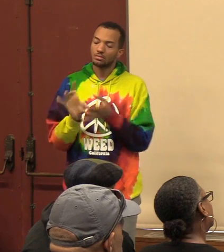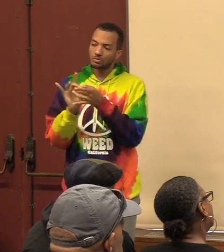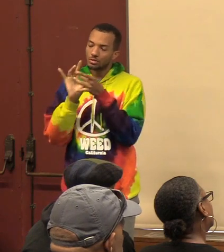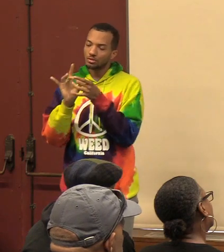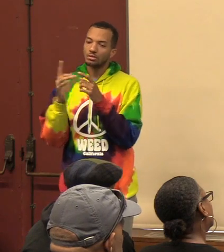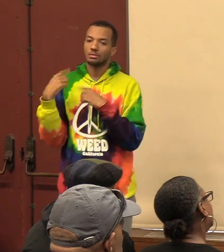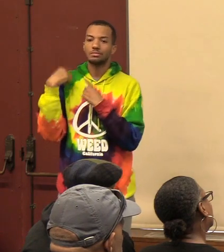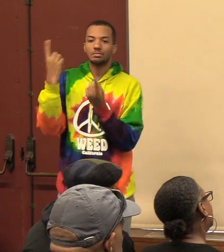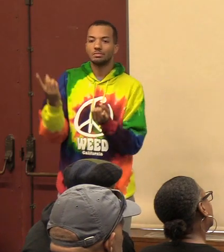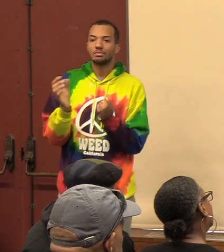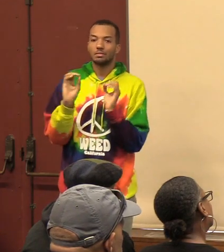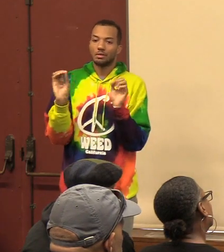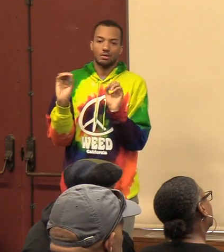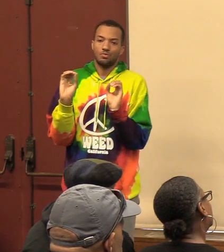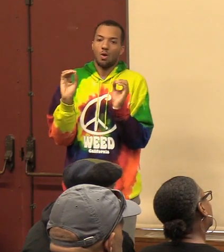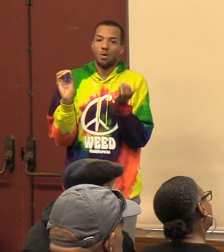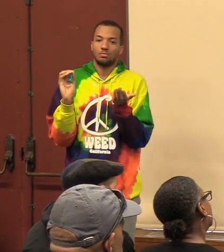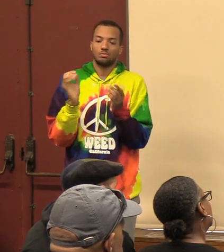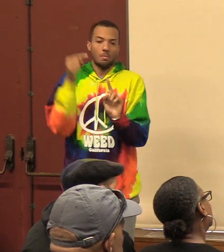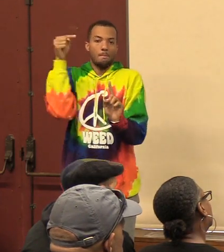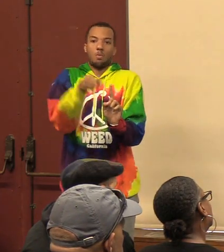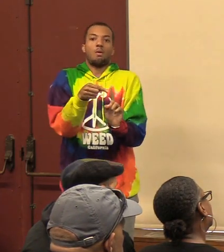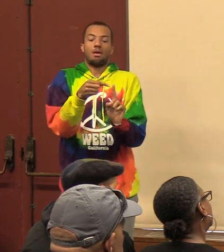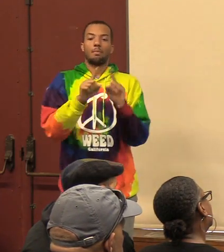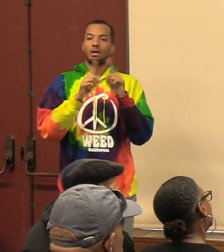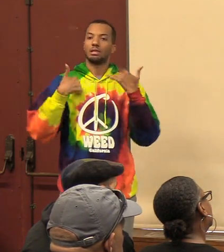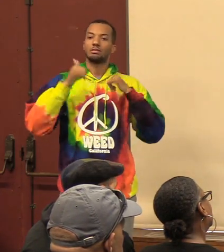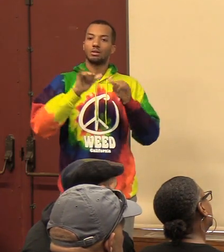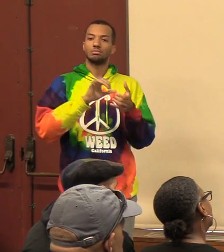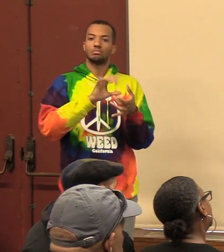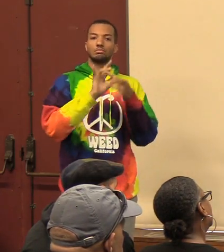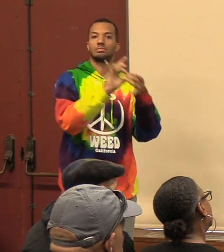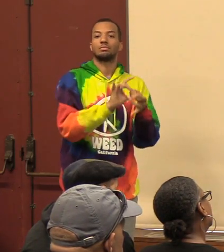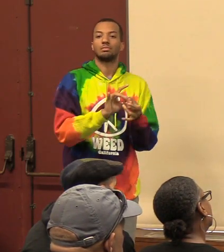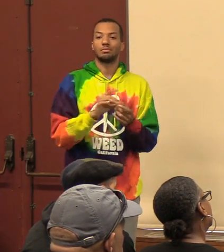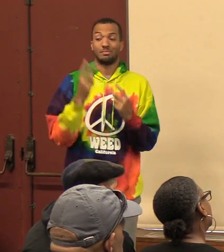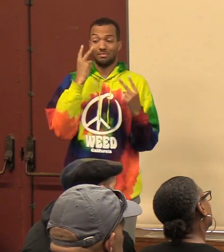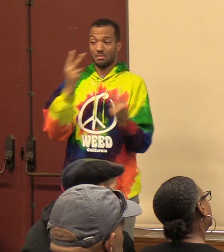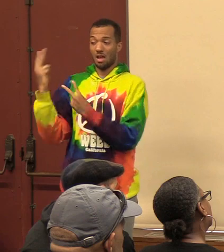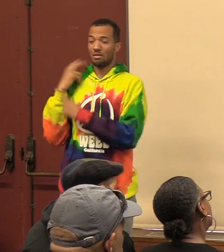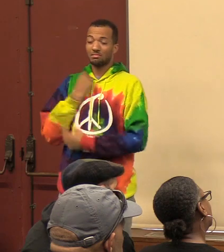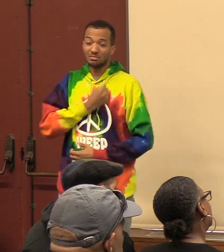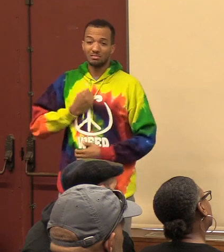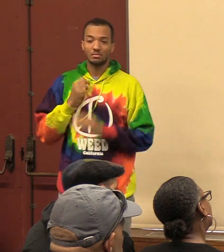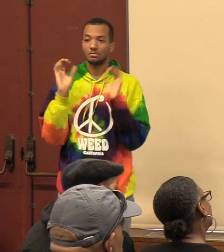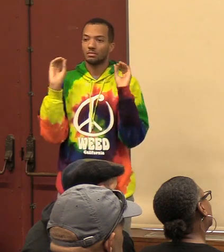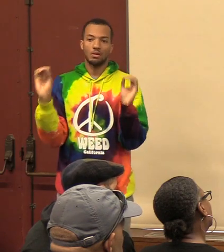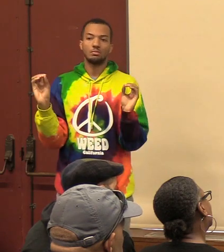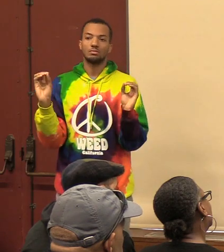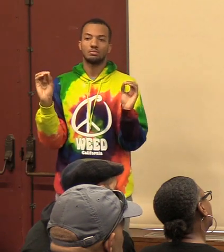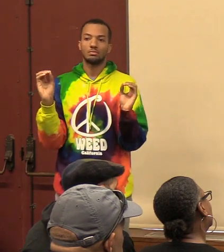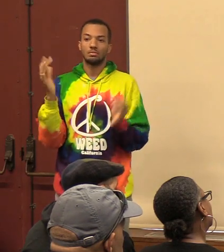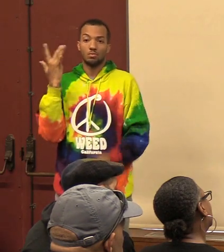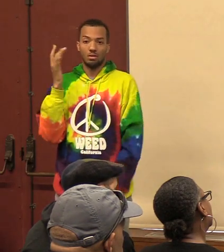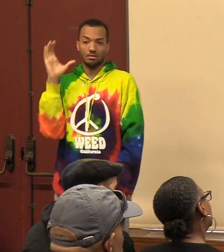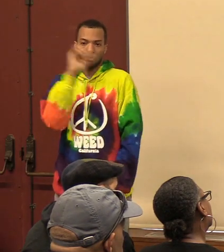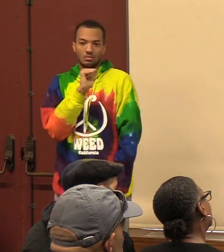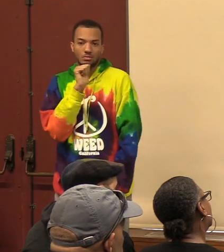Relationships that I had no business being in, but I don't look back with any regrets. Because guess what? Had I